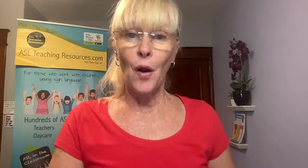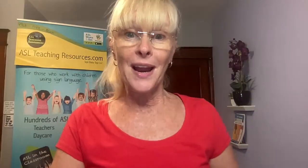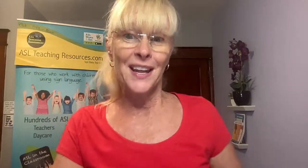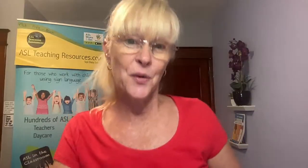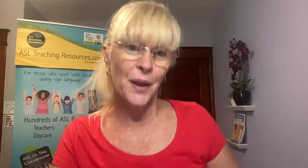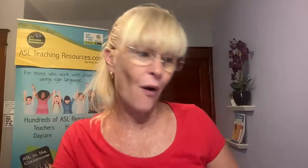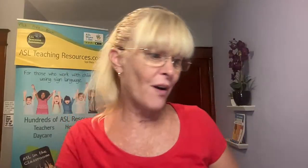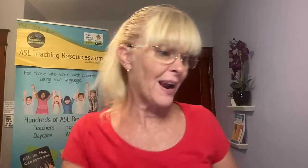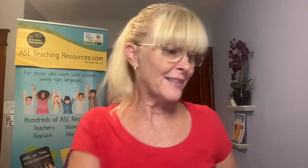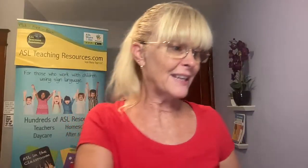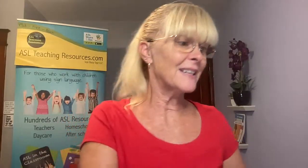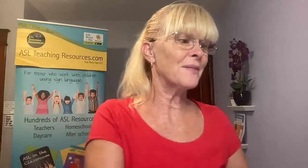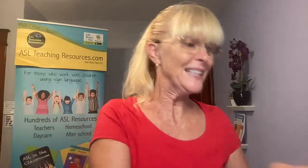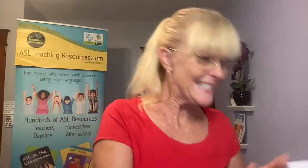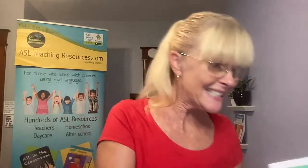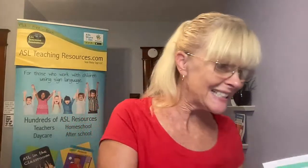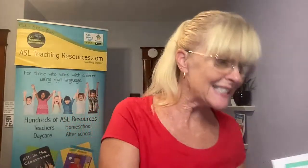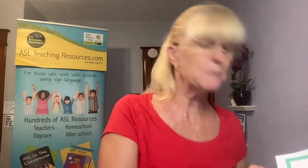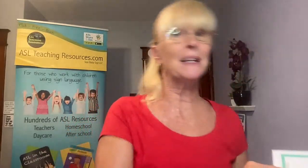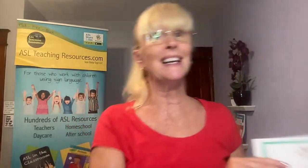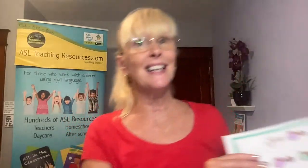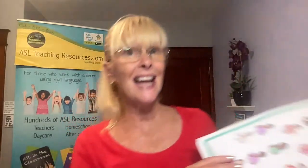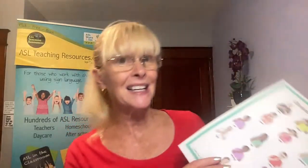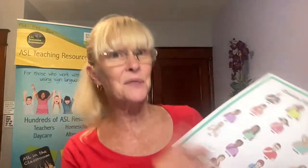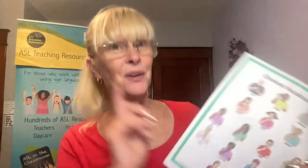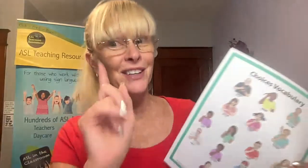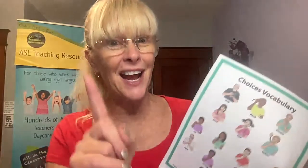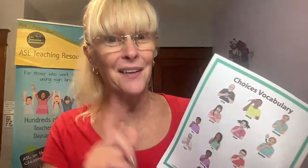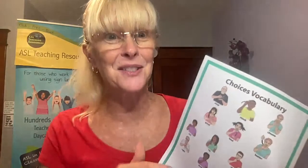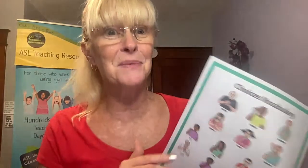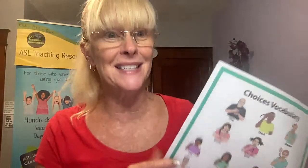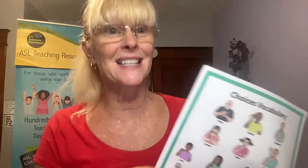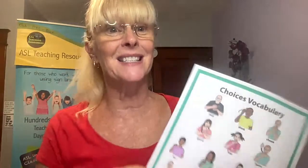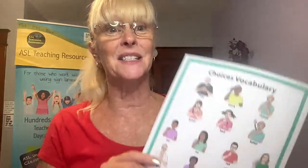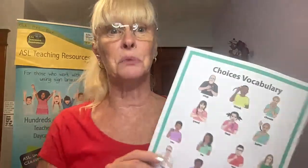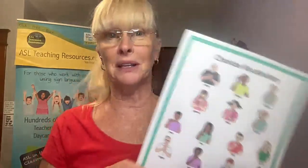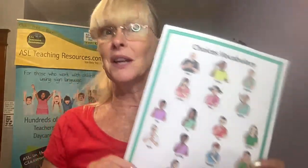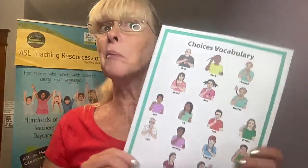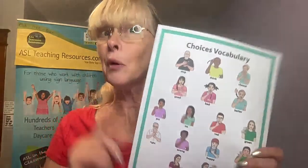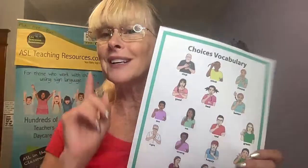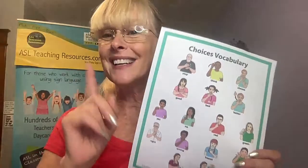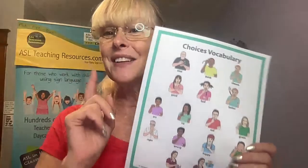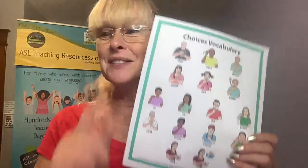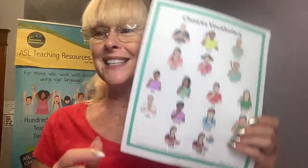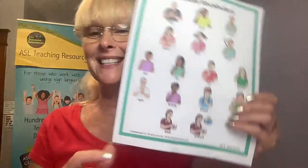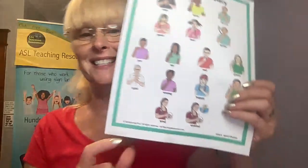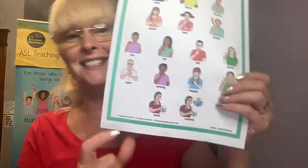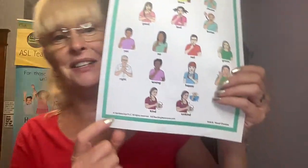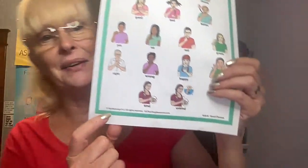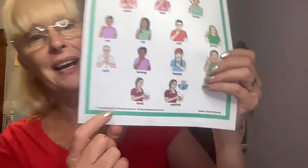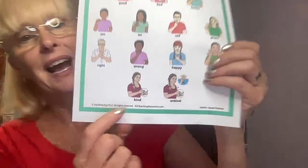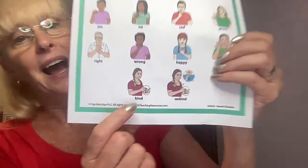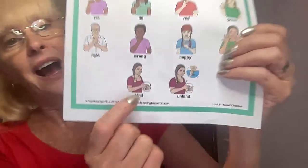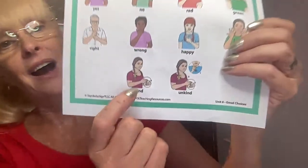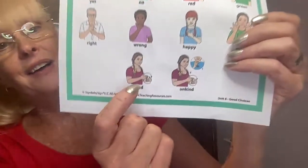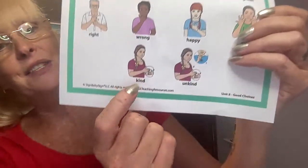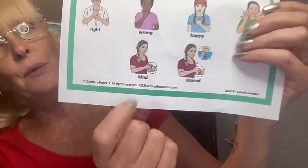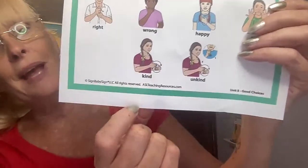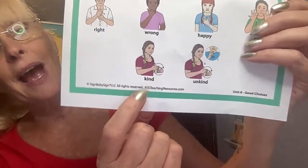right, here we are at the end of this list, but next we're going to have some sentences. Really important to get those sentences too. All right, so we